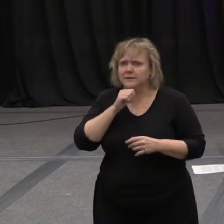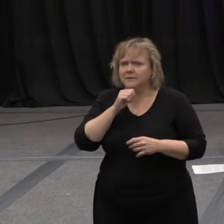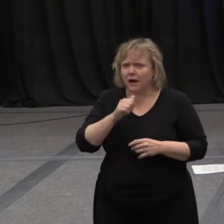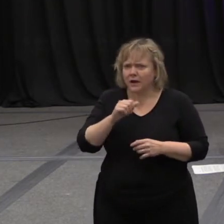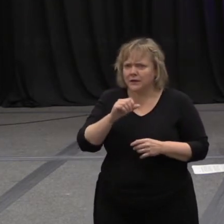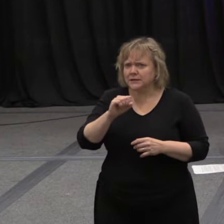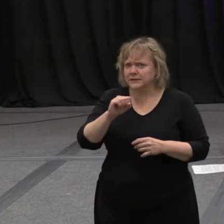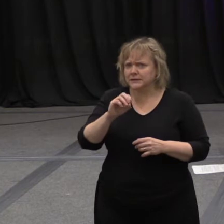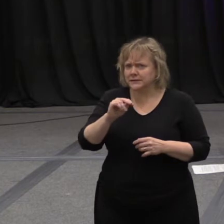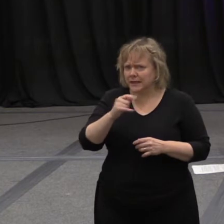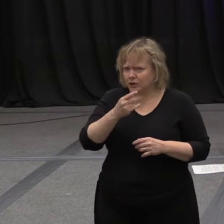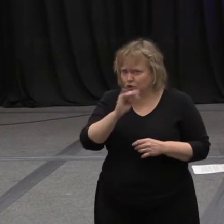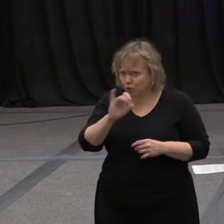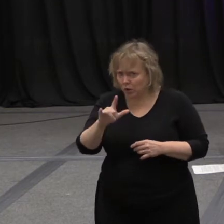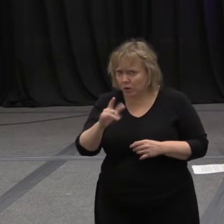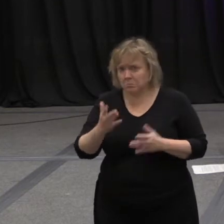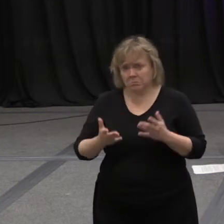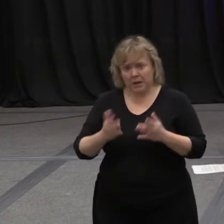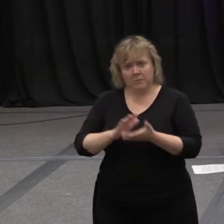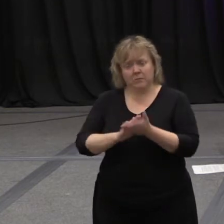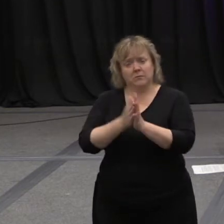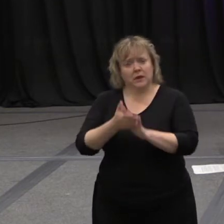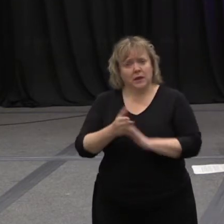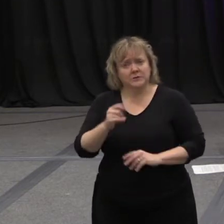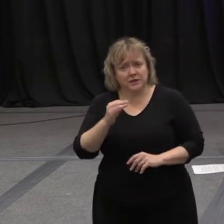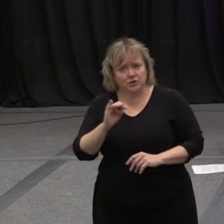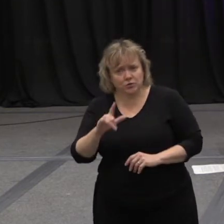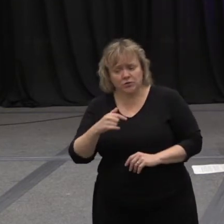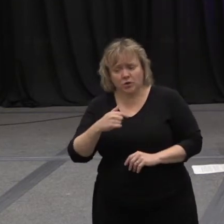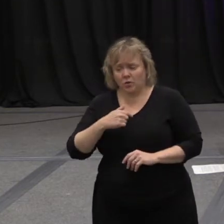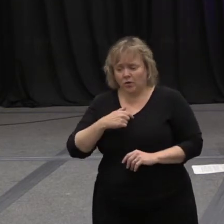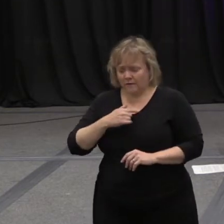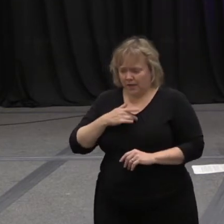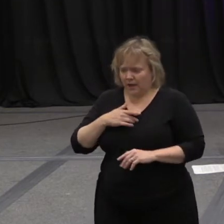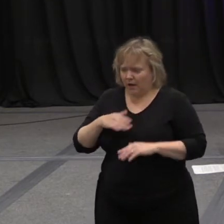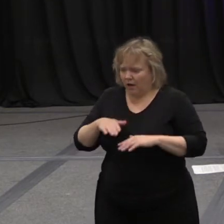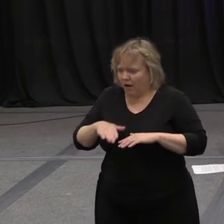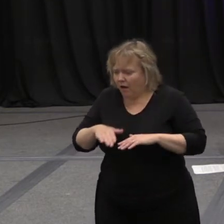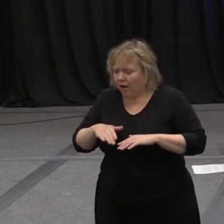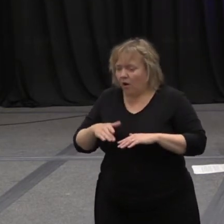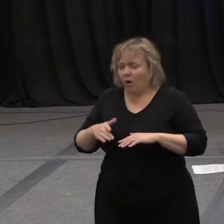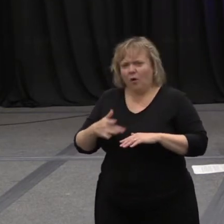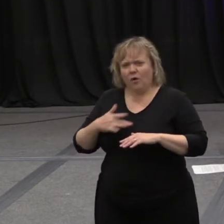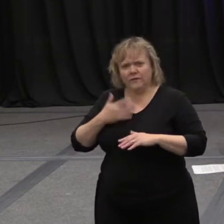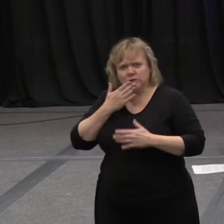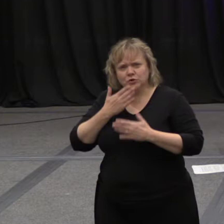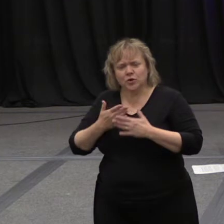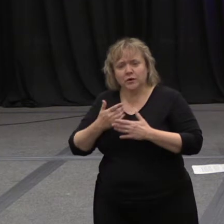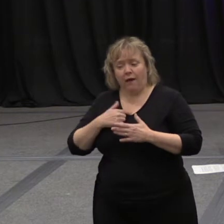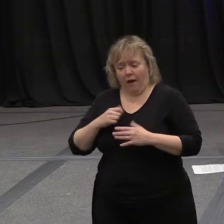I can be here. And obviously people have different layers of experience. There's more to work through.